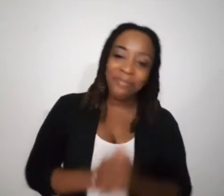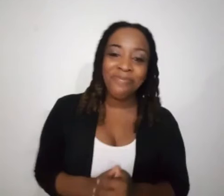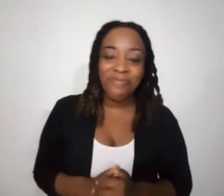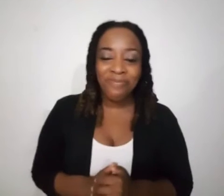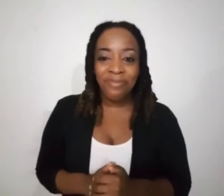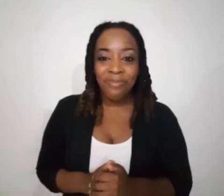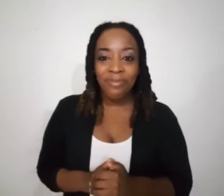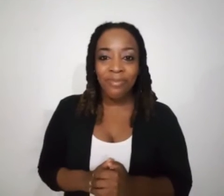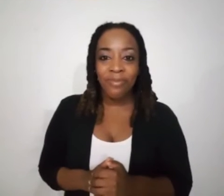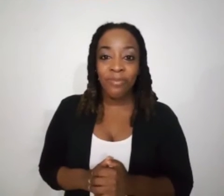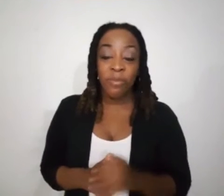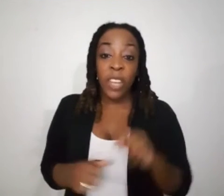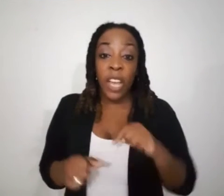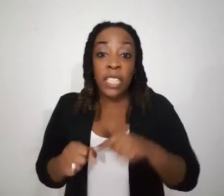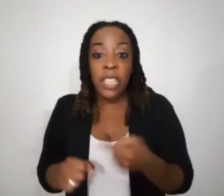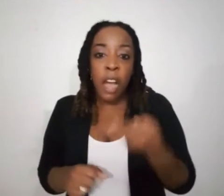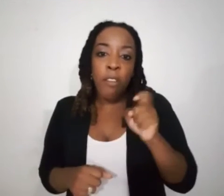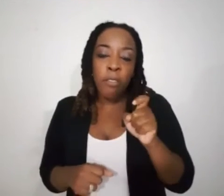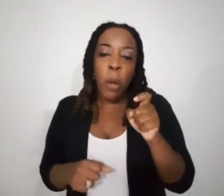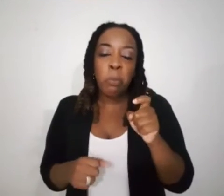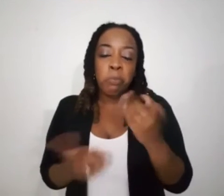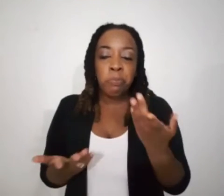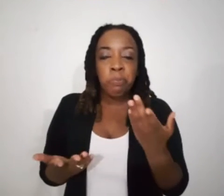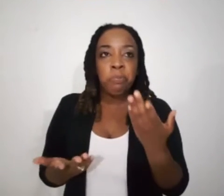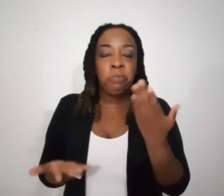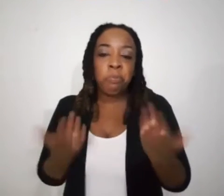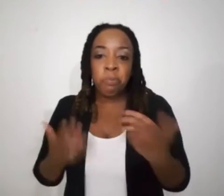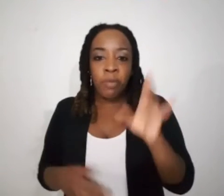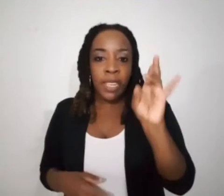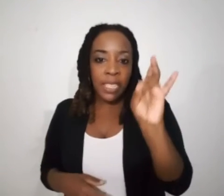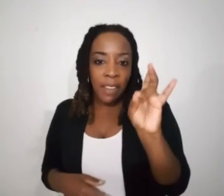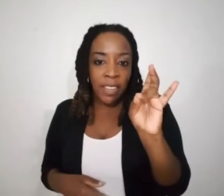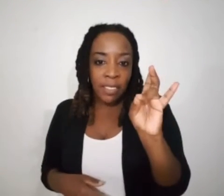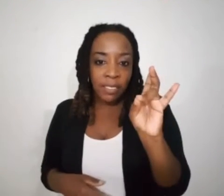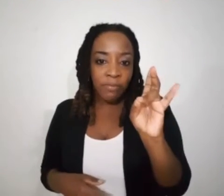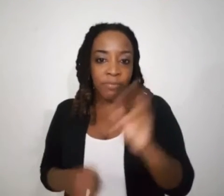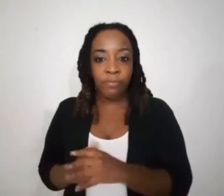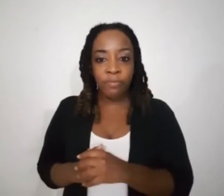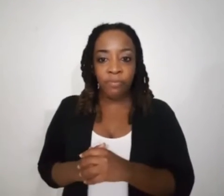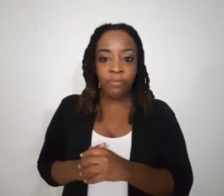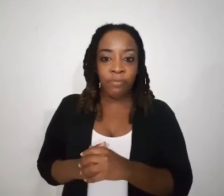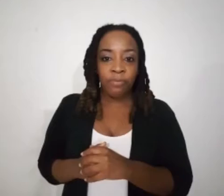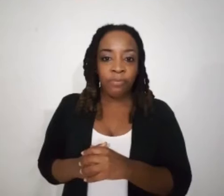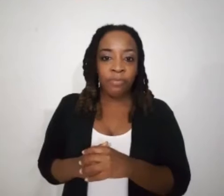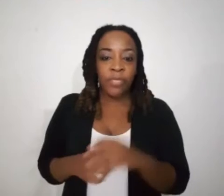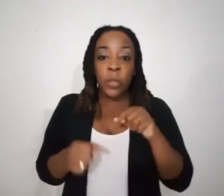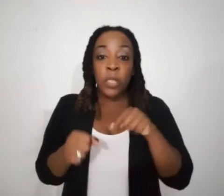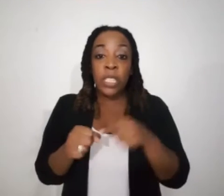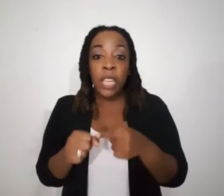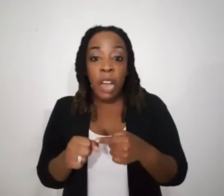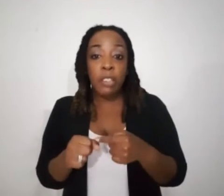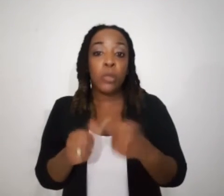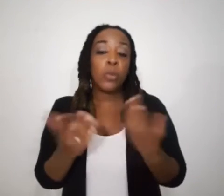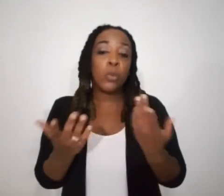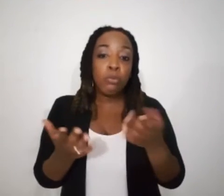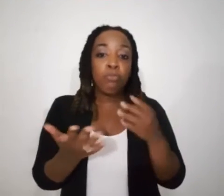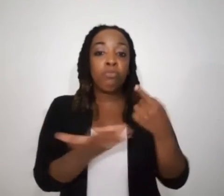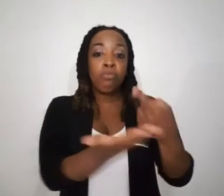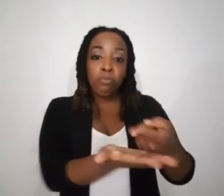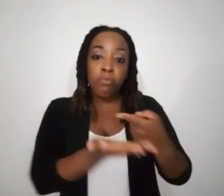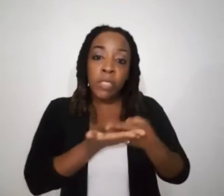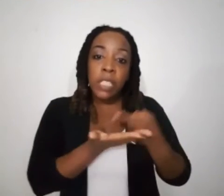from about 7 and you start doing the wind down activities. So you make sure